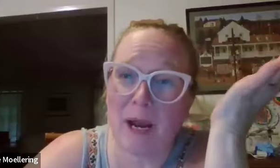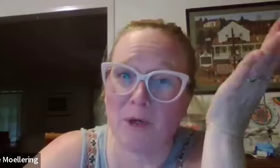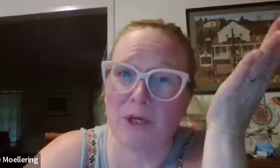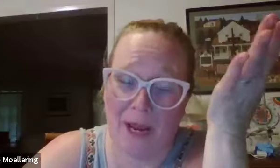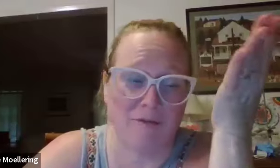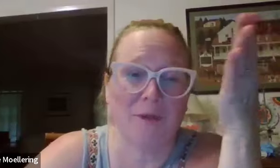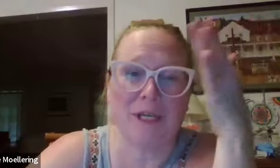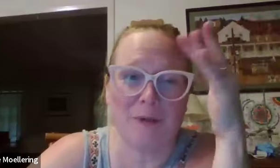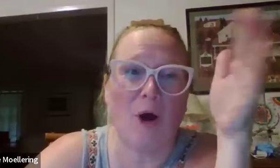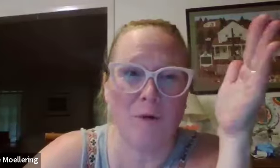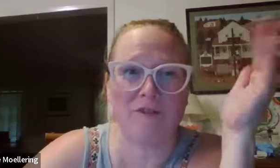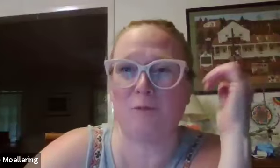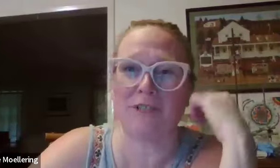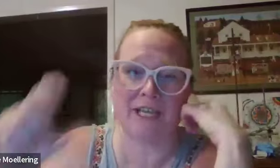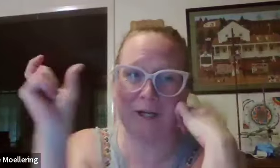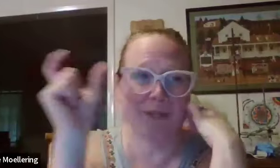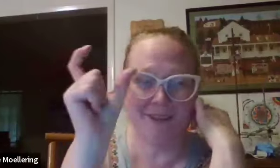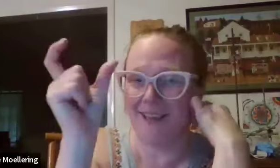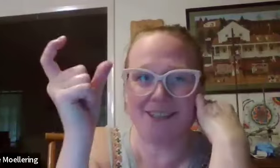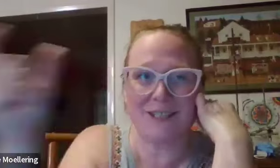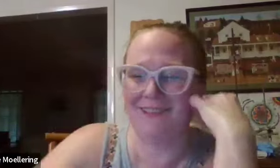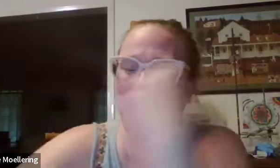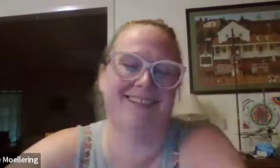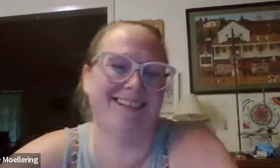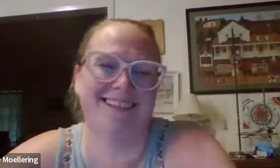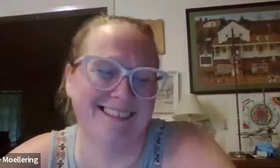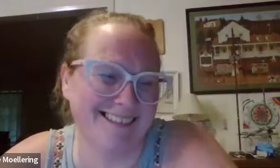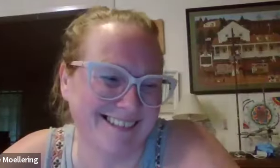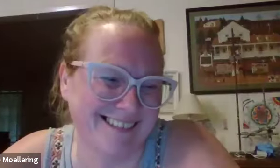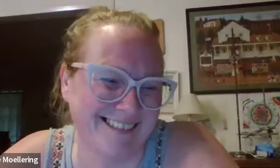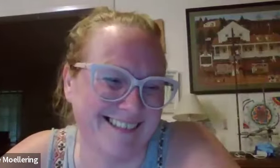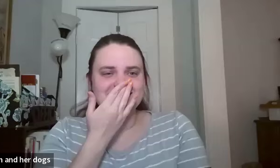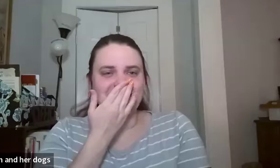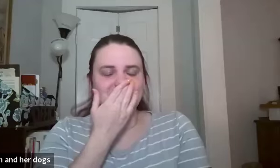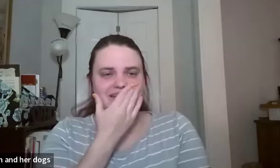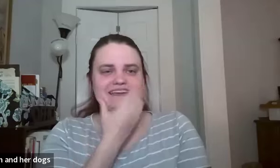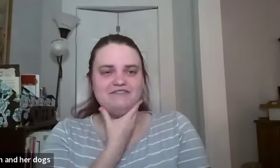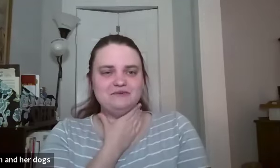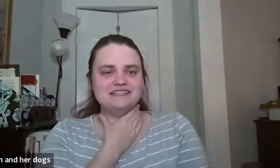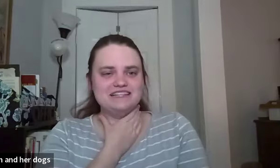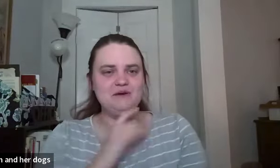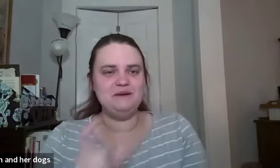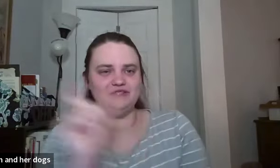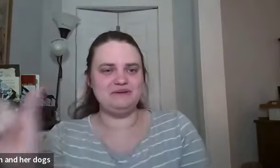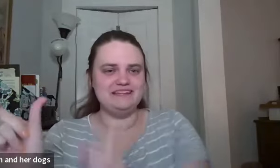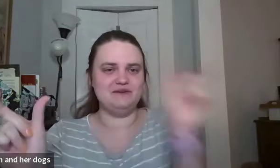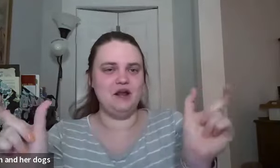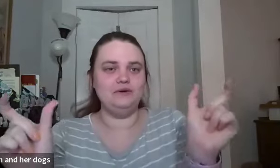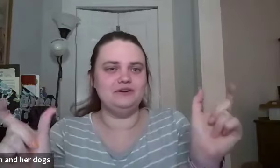you have. You realize we all would have just walked out of here been like, this is I realized that immediately afterwards because I saw people doing this and I went, oh